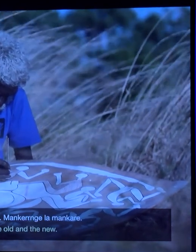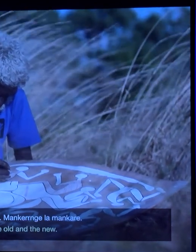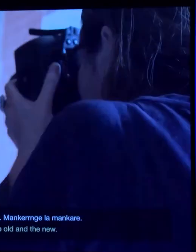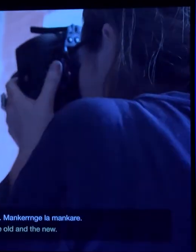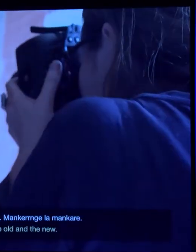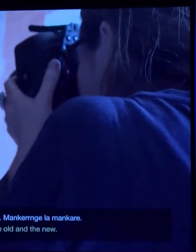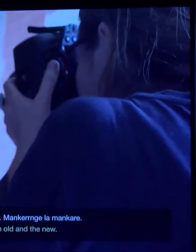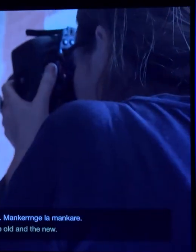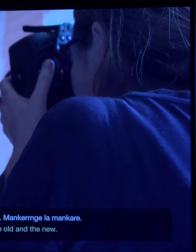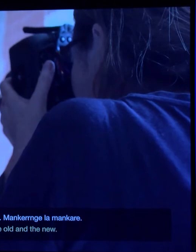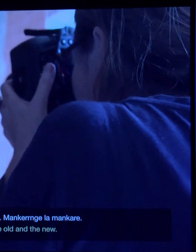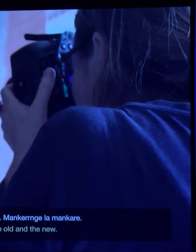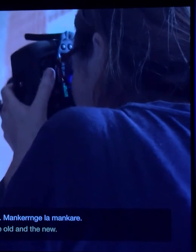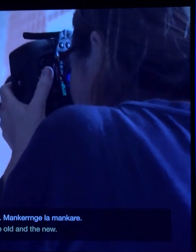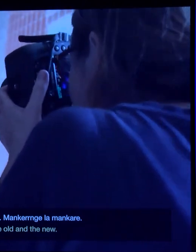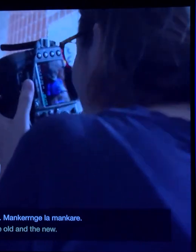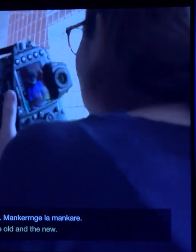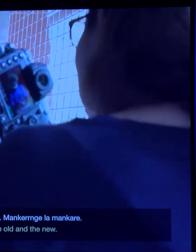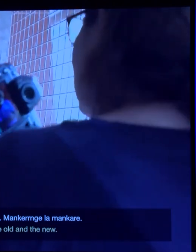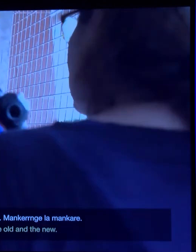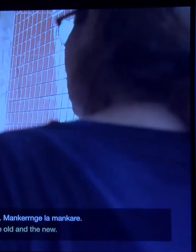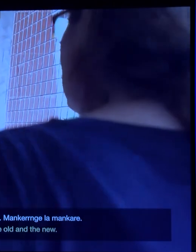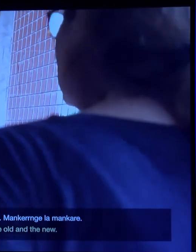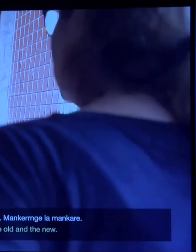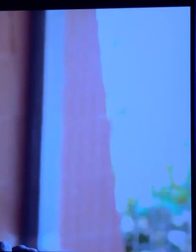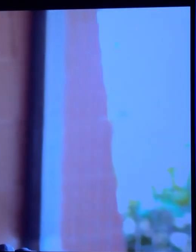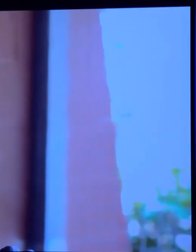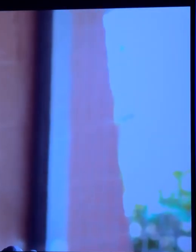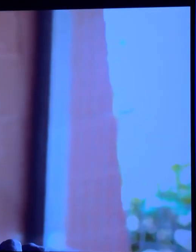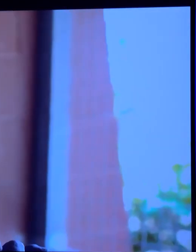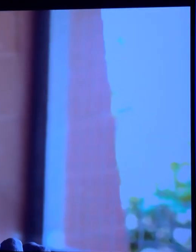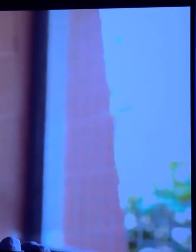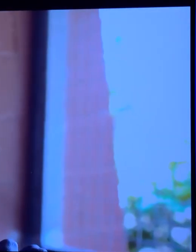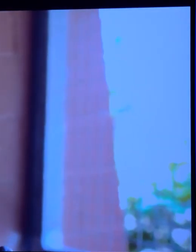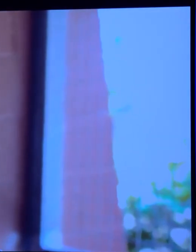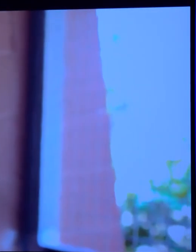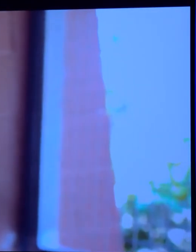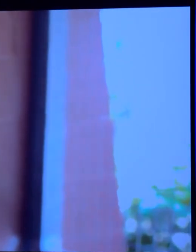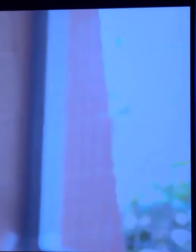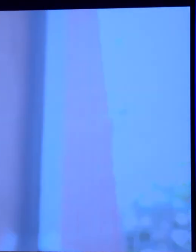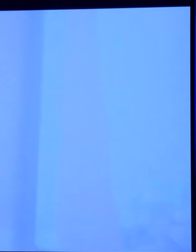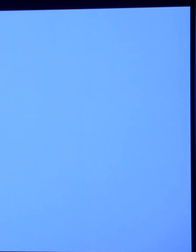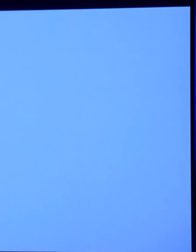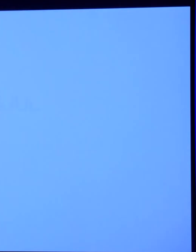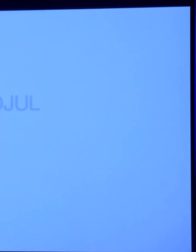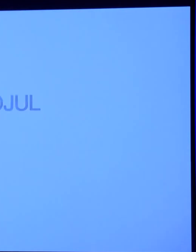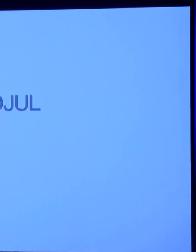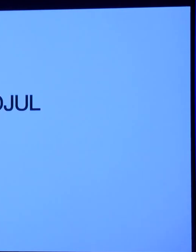agar me ngai pogen agar me man ger nge ra man gar